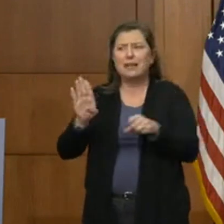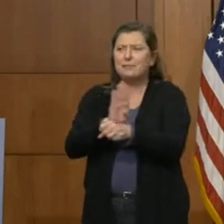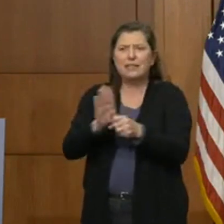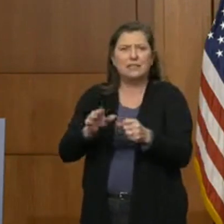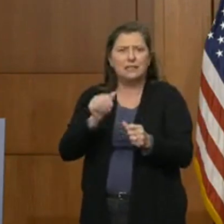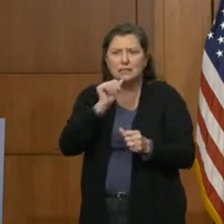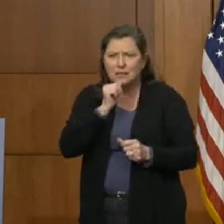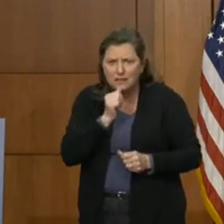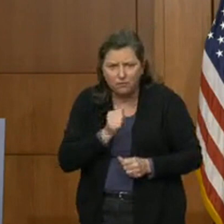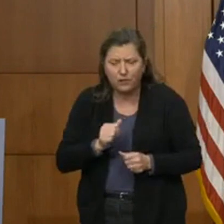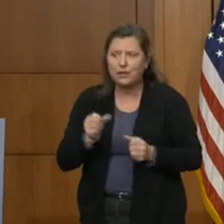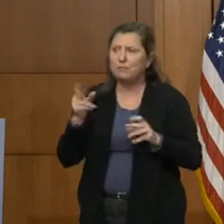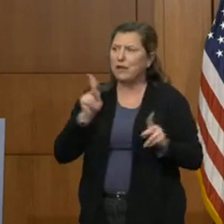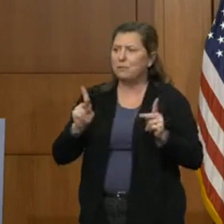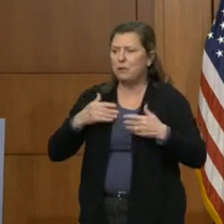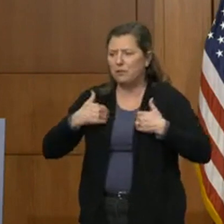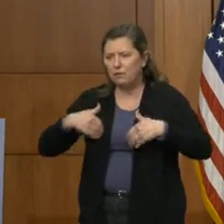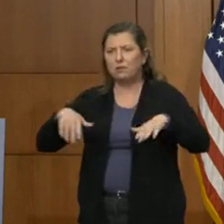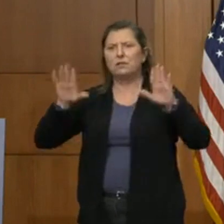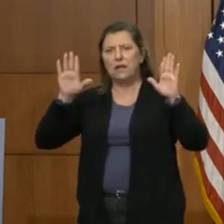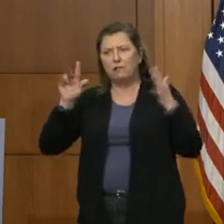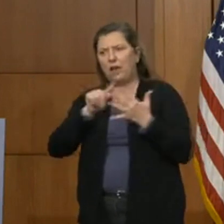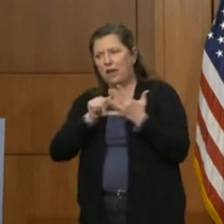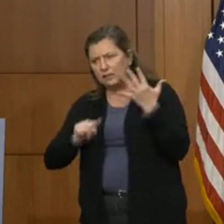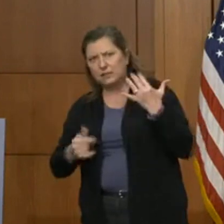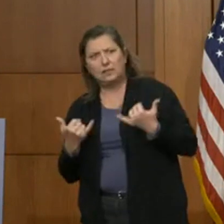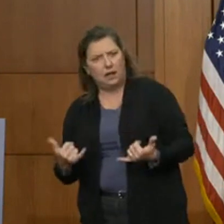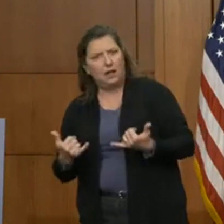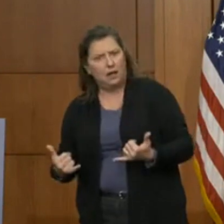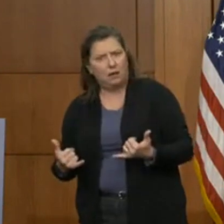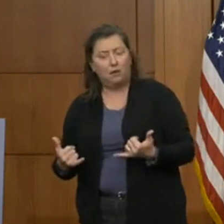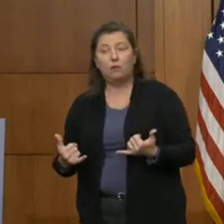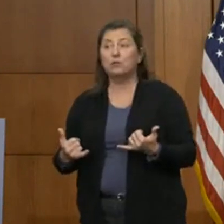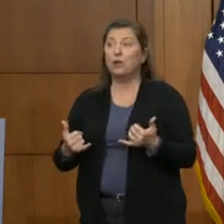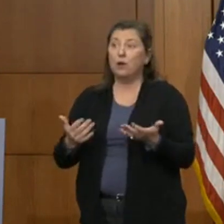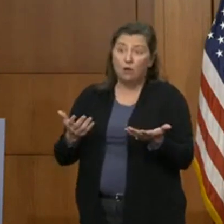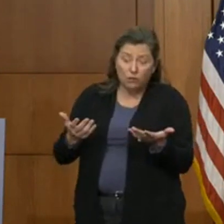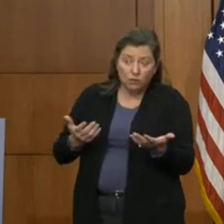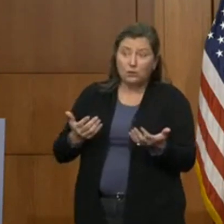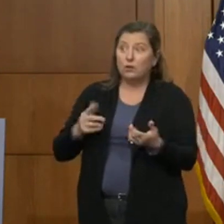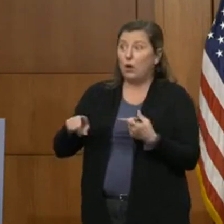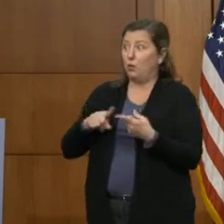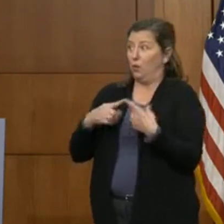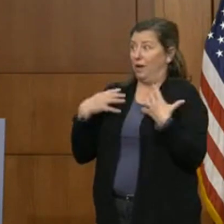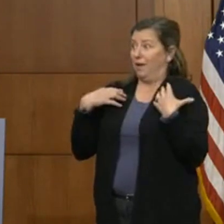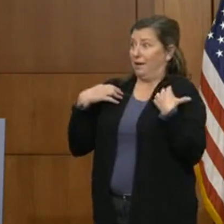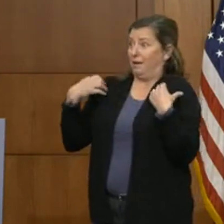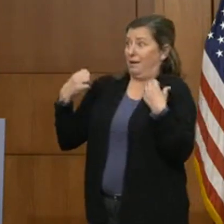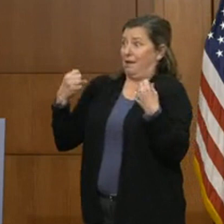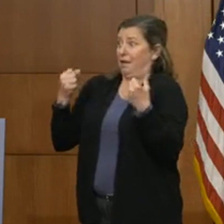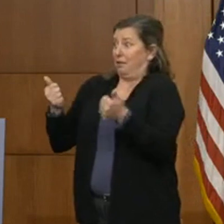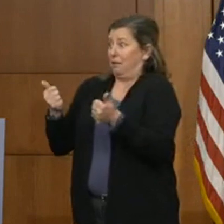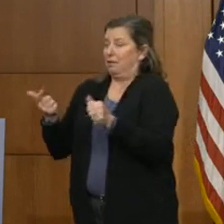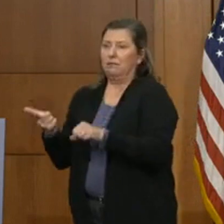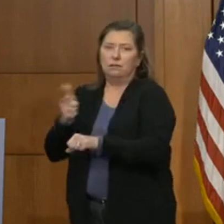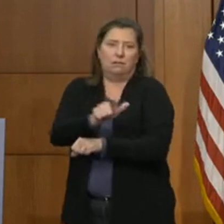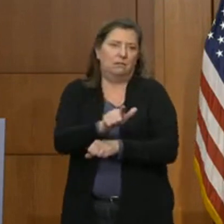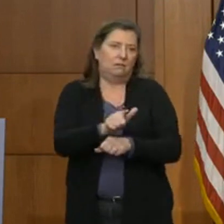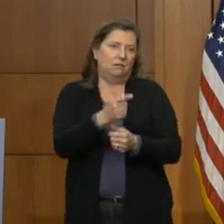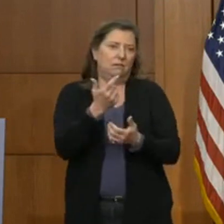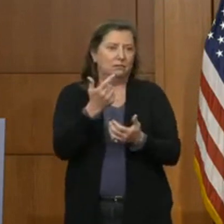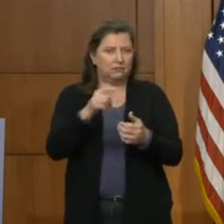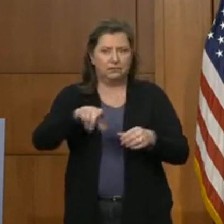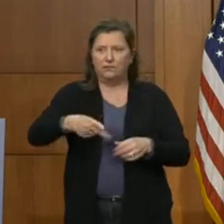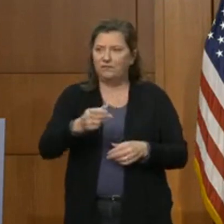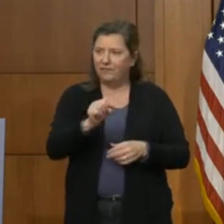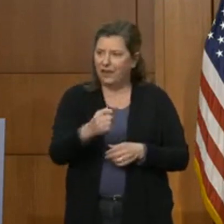people are sacrificing, making sacrifices now. So the sooner we can get this health crisis behind us, the sooner we'll be able to get into